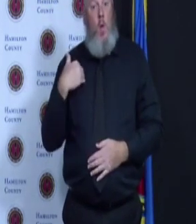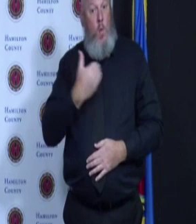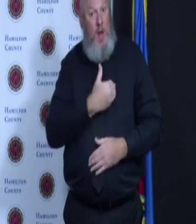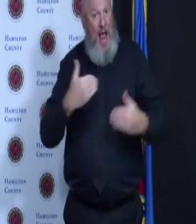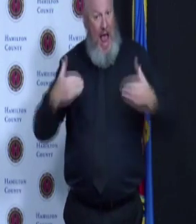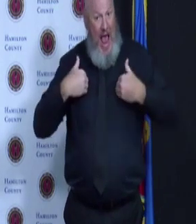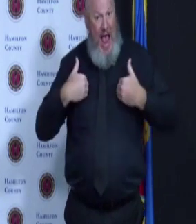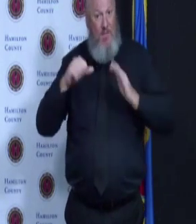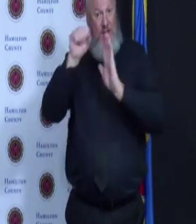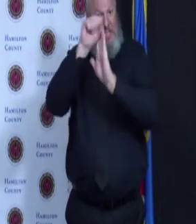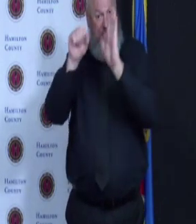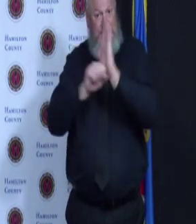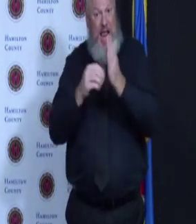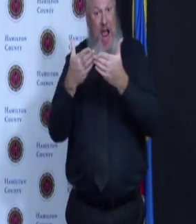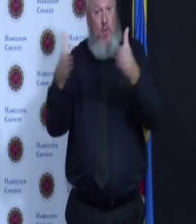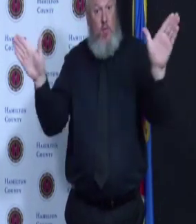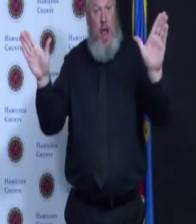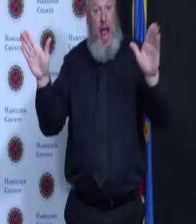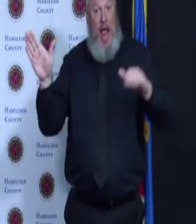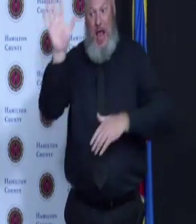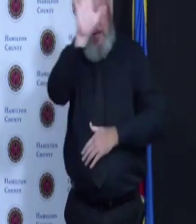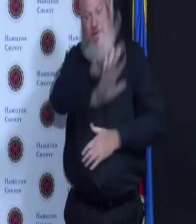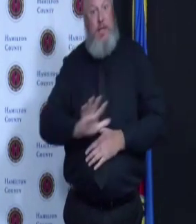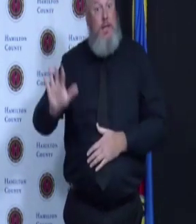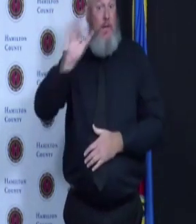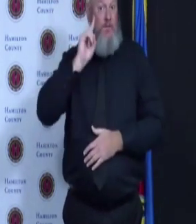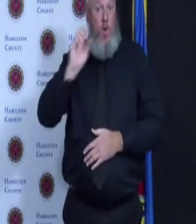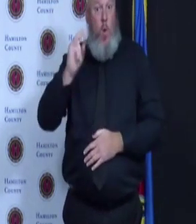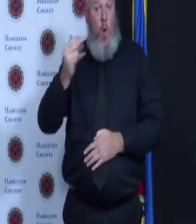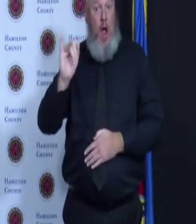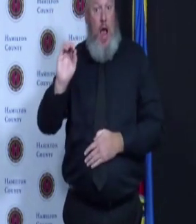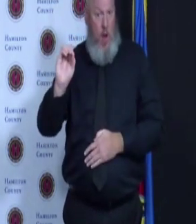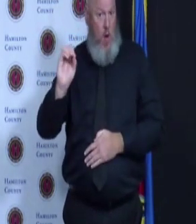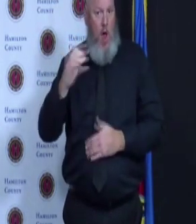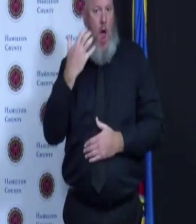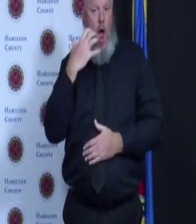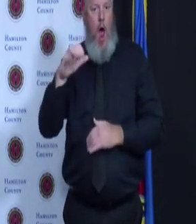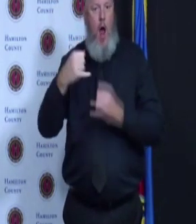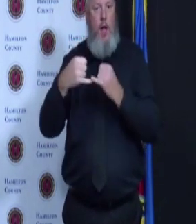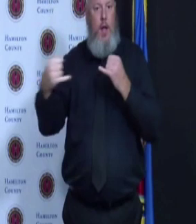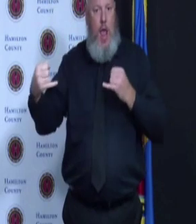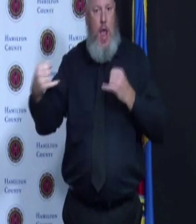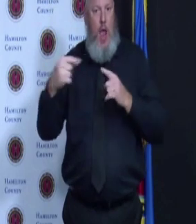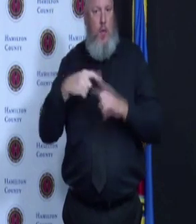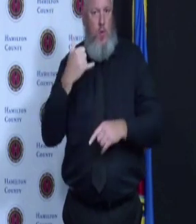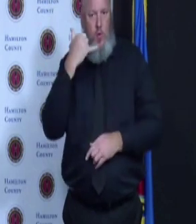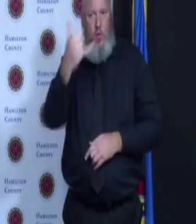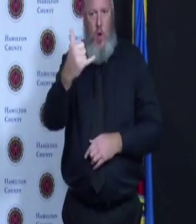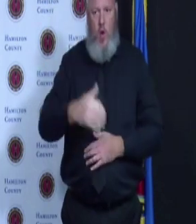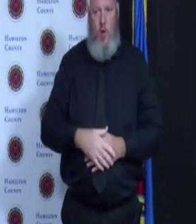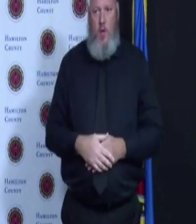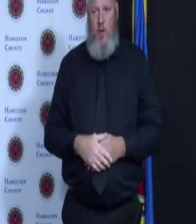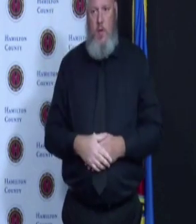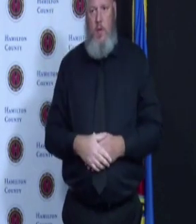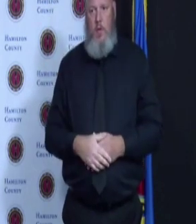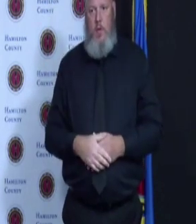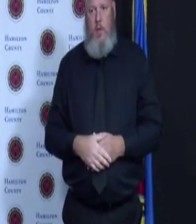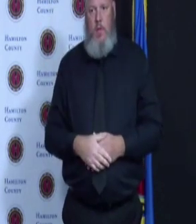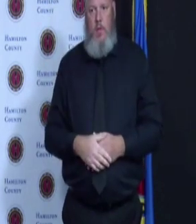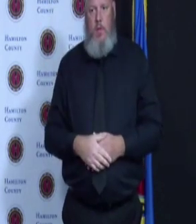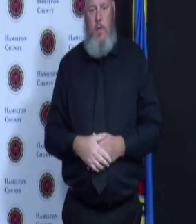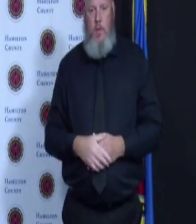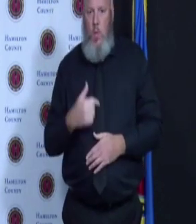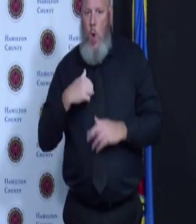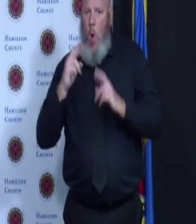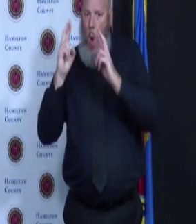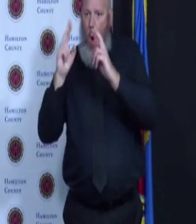to come. I'm hopeful that we will get that state hotline. Now I'd like to introduce our guest speaker,